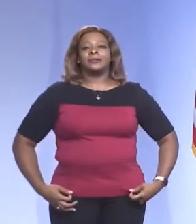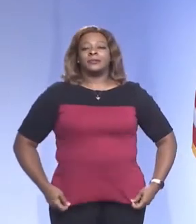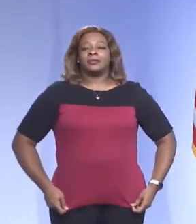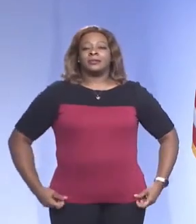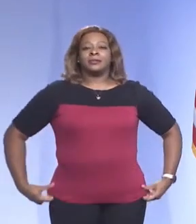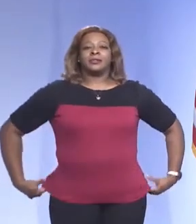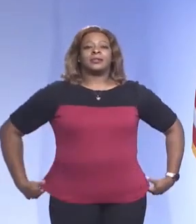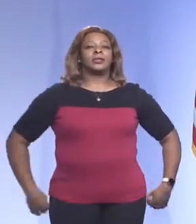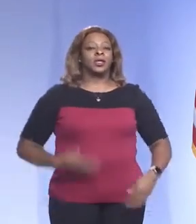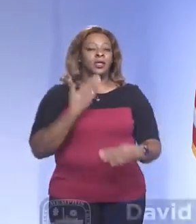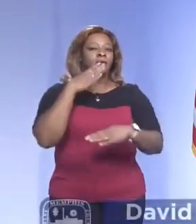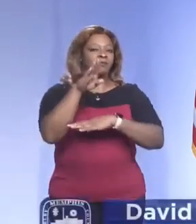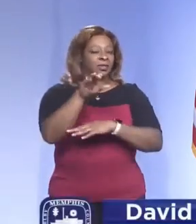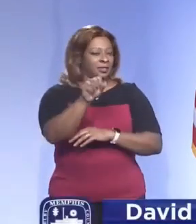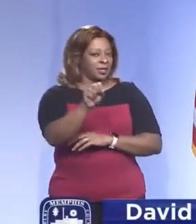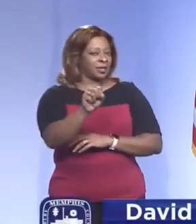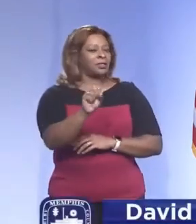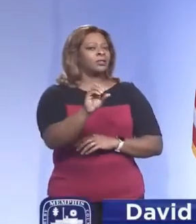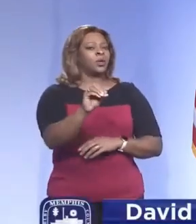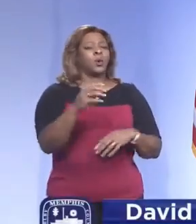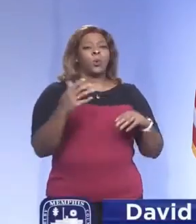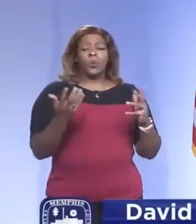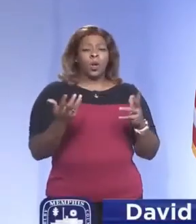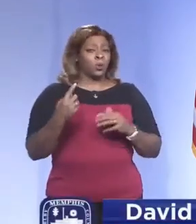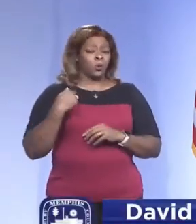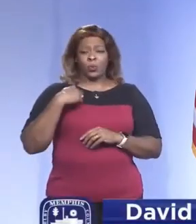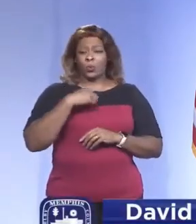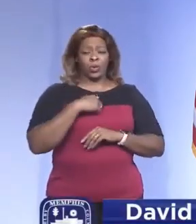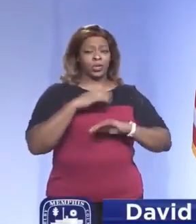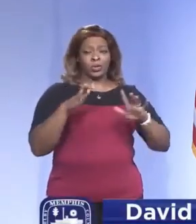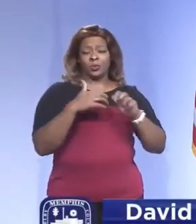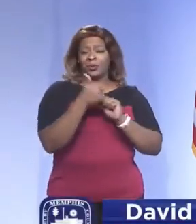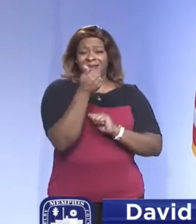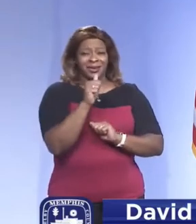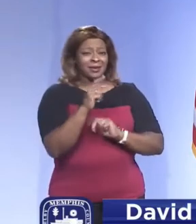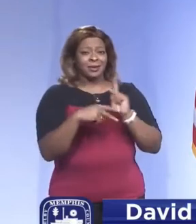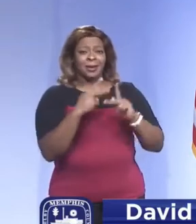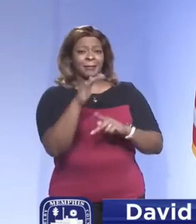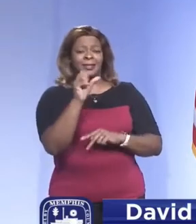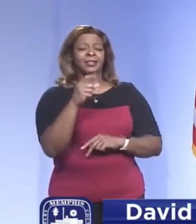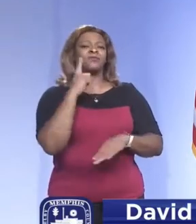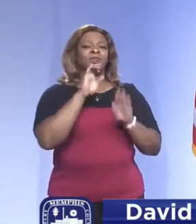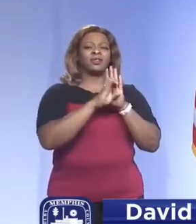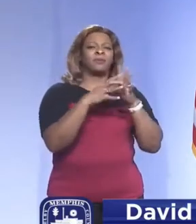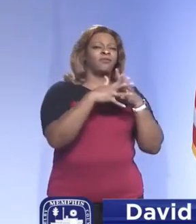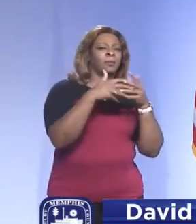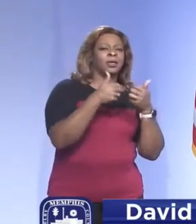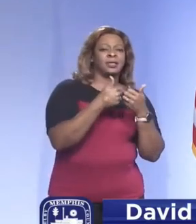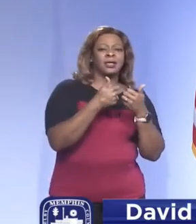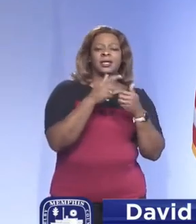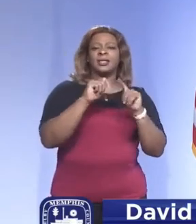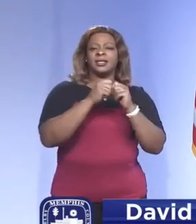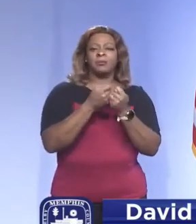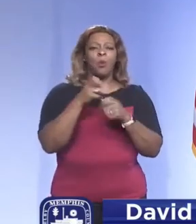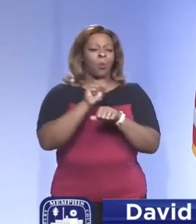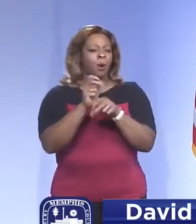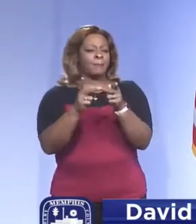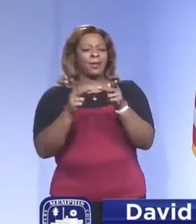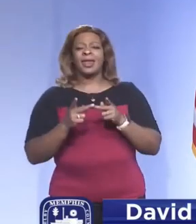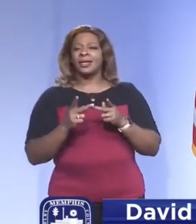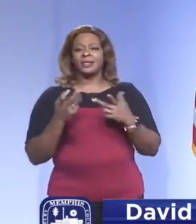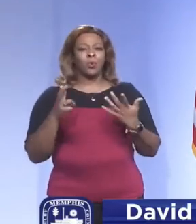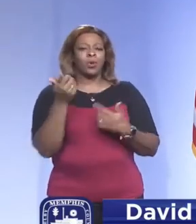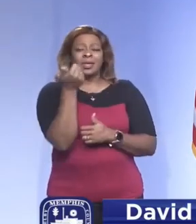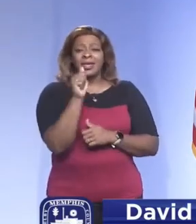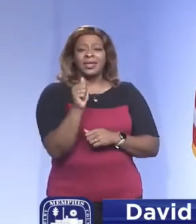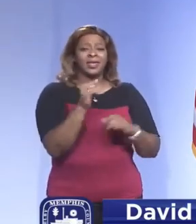So good afternoon. Yes. So what we do with any case, whether it's in a football team or a workplace or just